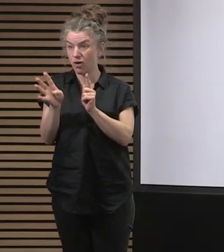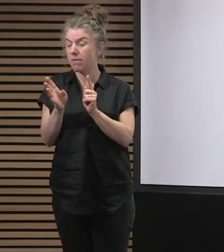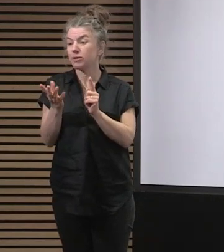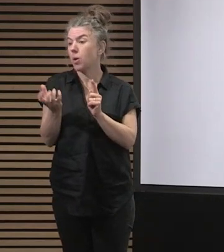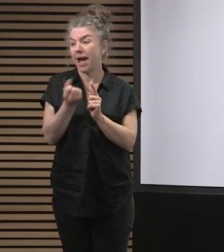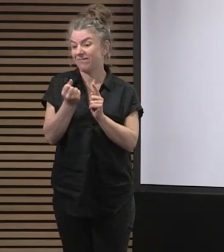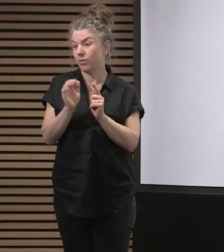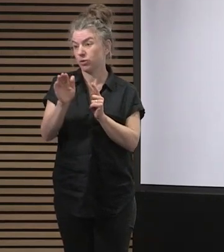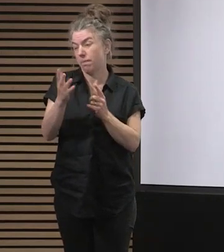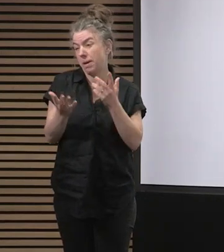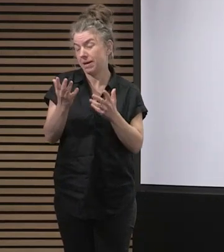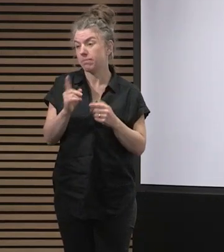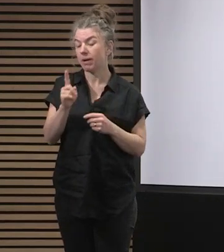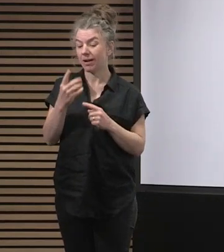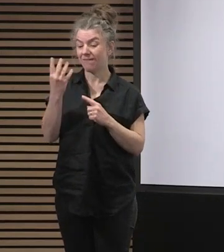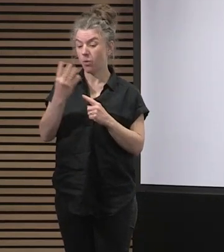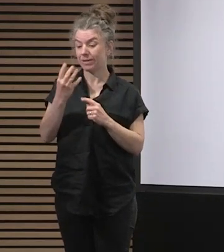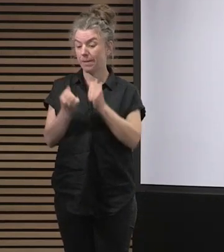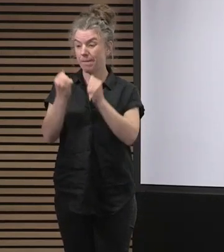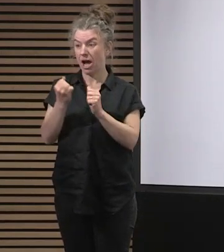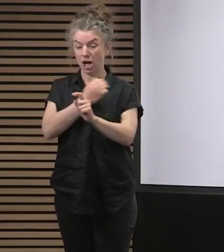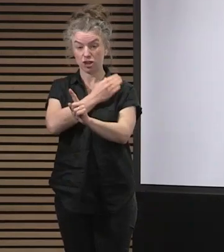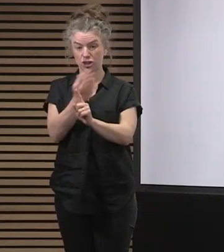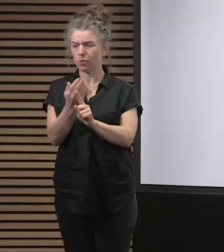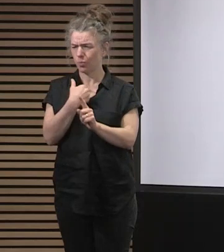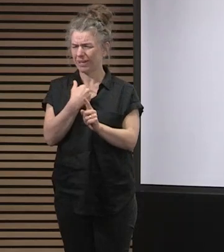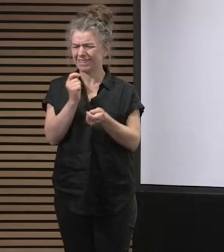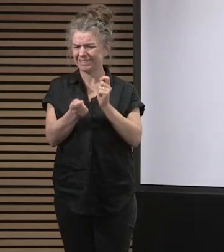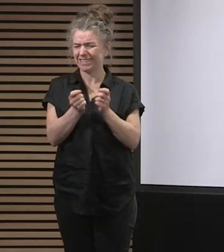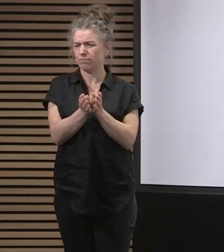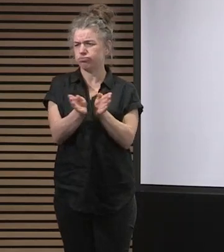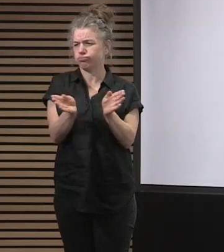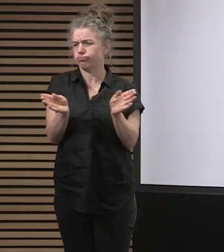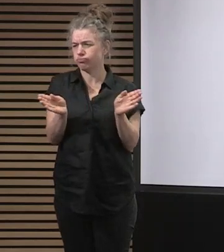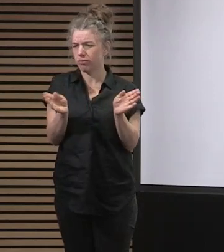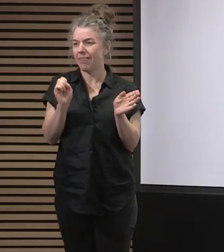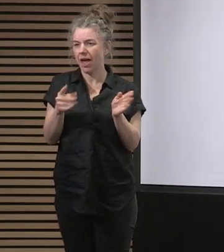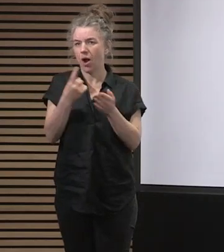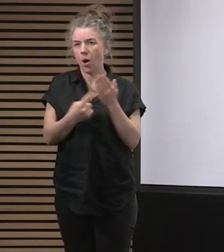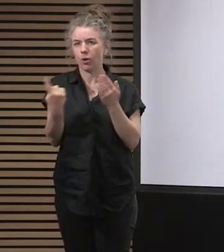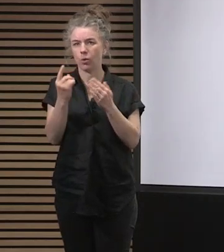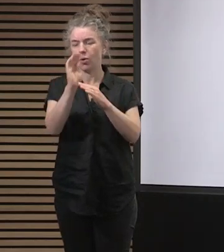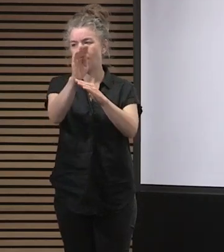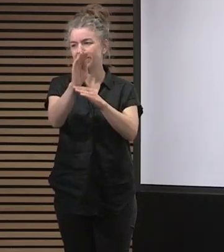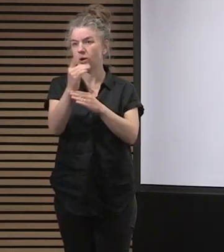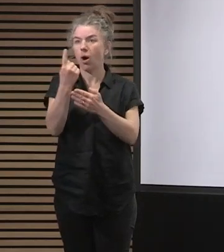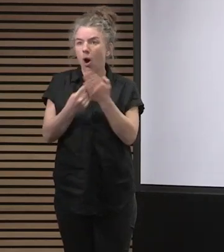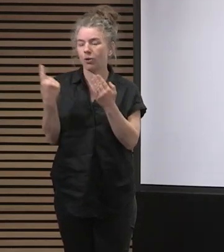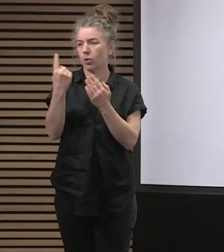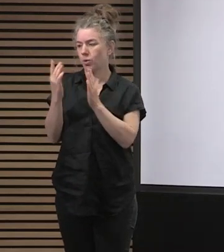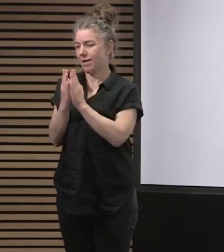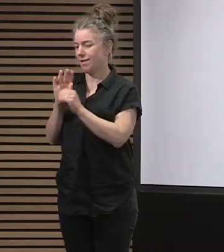case. I should say that since the 14th of March, there has been that ability for clinicians to apply discretion anyway, even if there wasn't